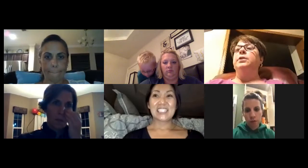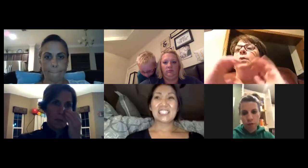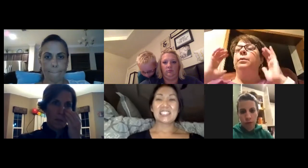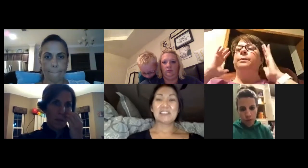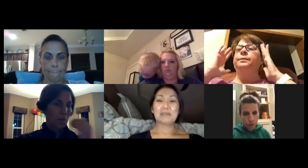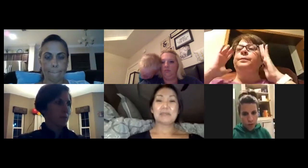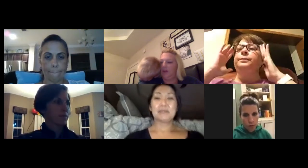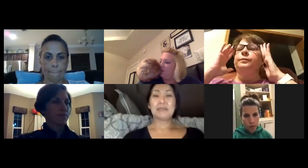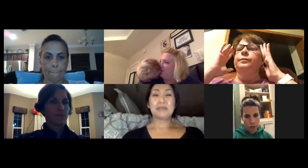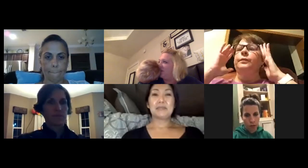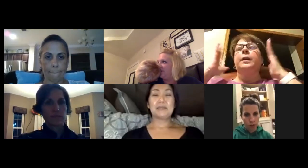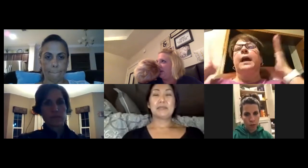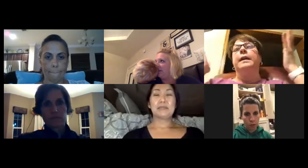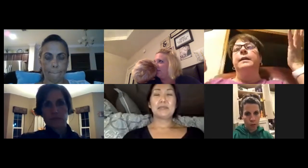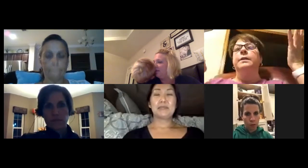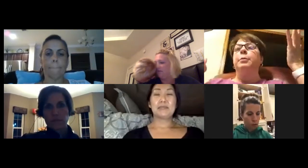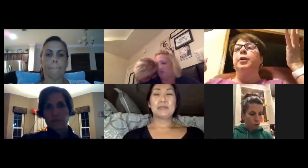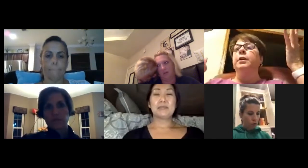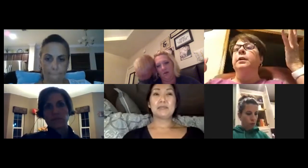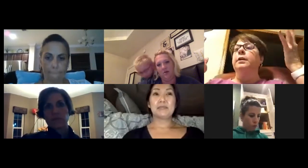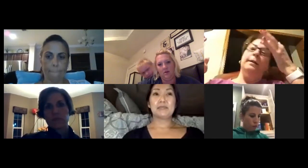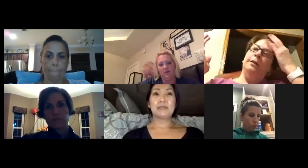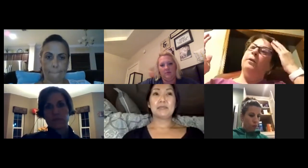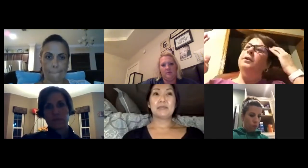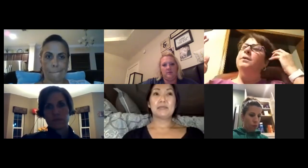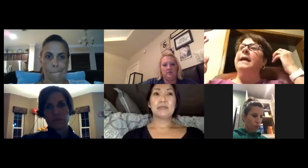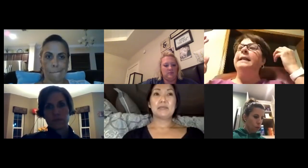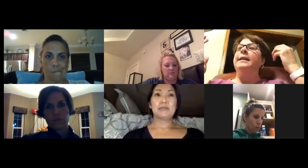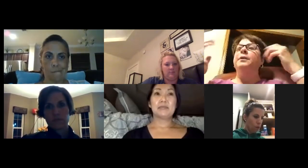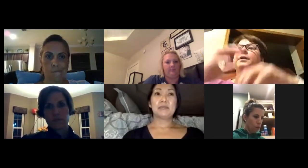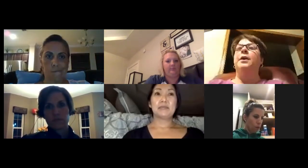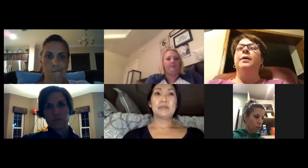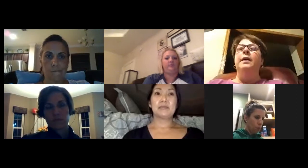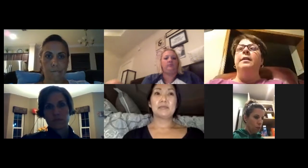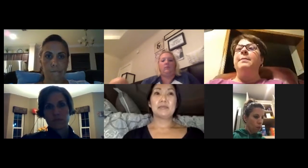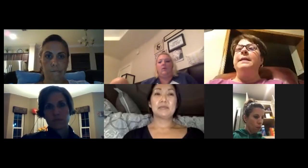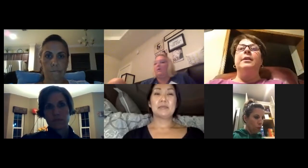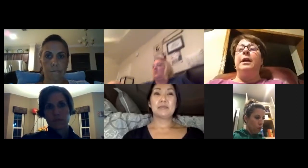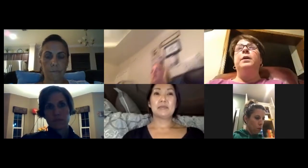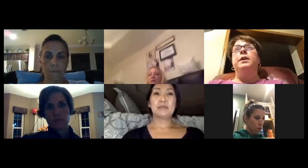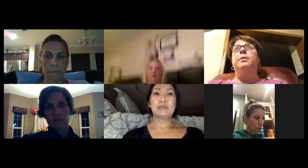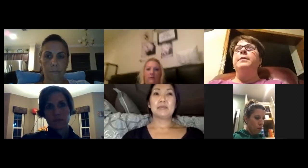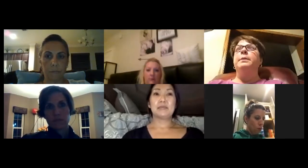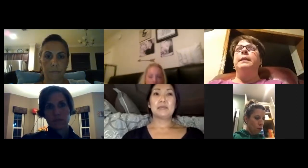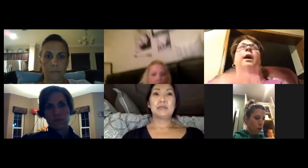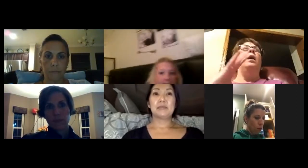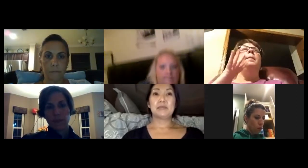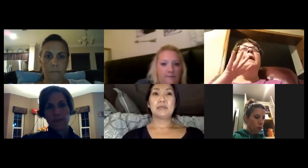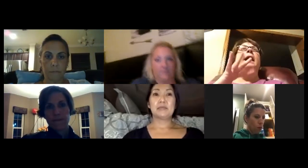too, you're not an interpreter. You don't do sign language. So what they'll probably do is like, oh my gosh,